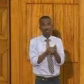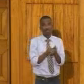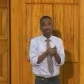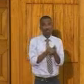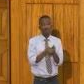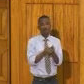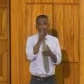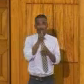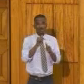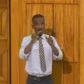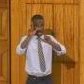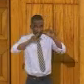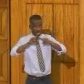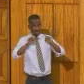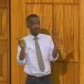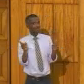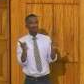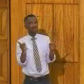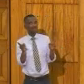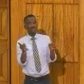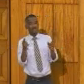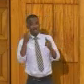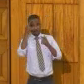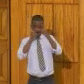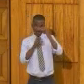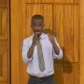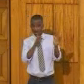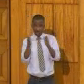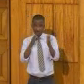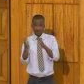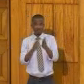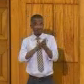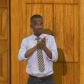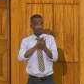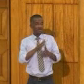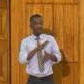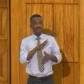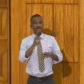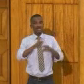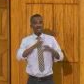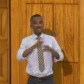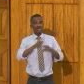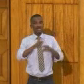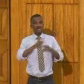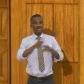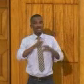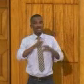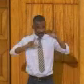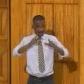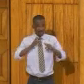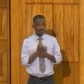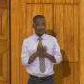private laboratories. It's quite different because the arrangement is different. Then we have issues of